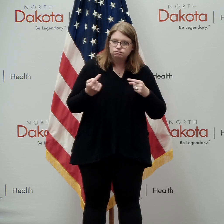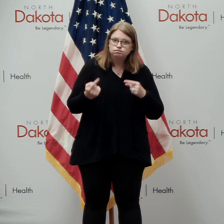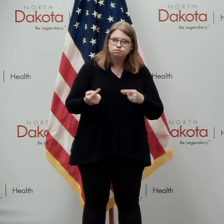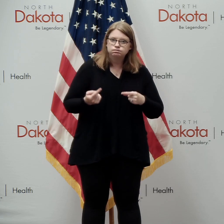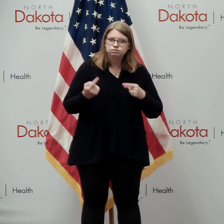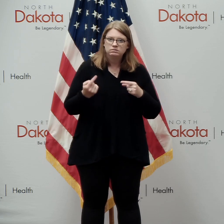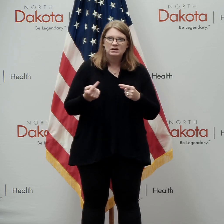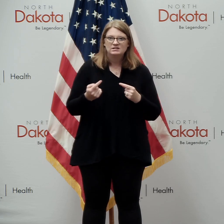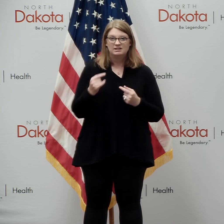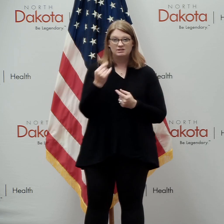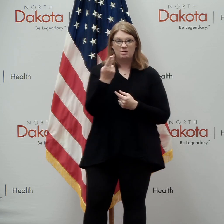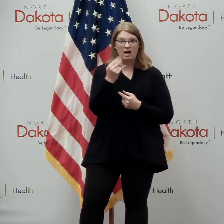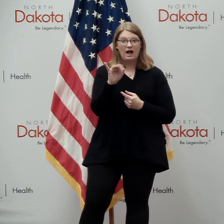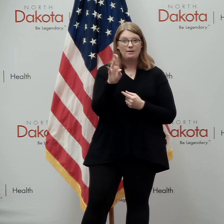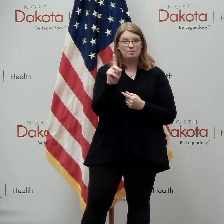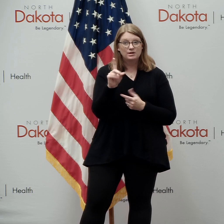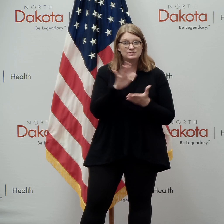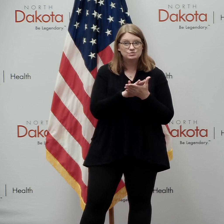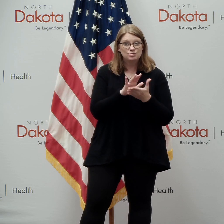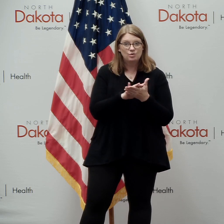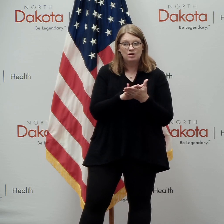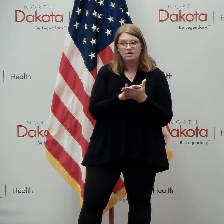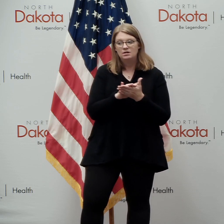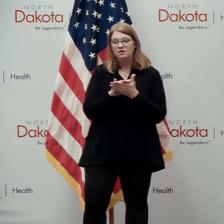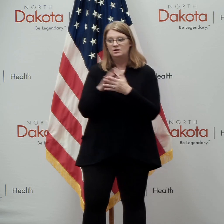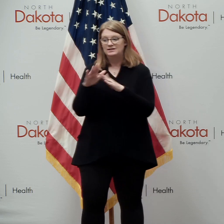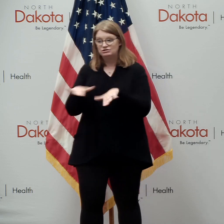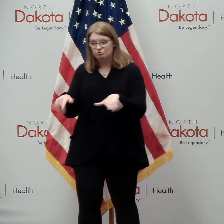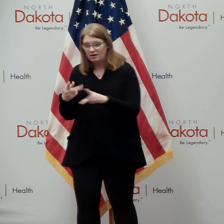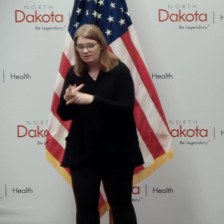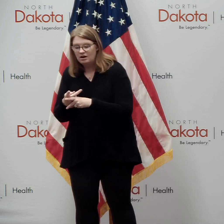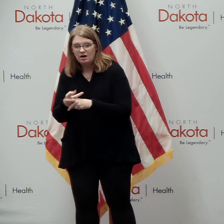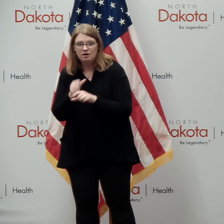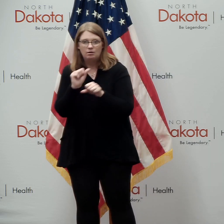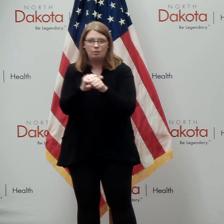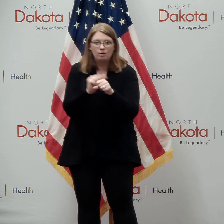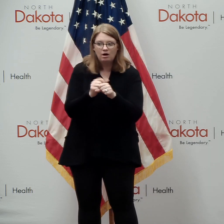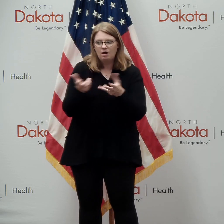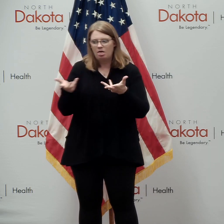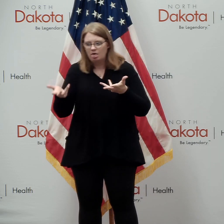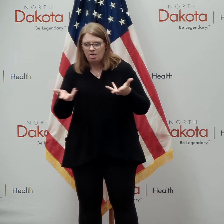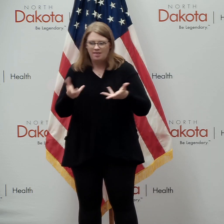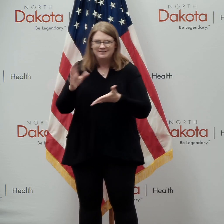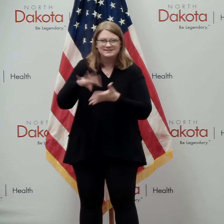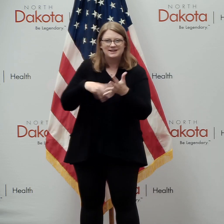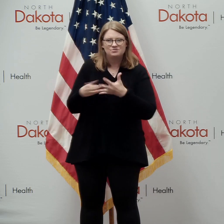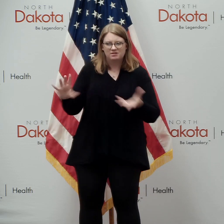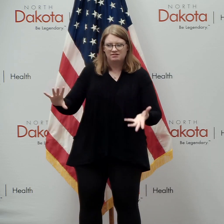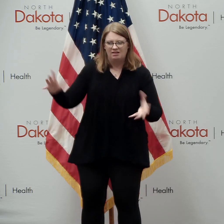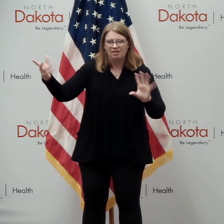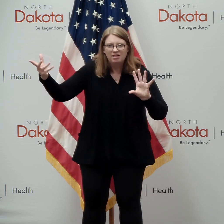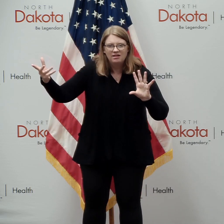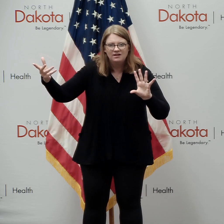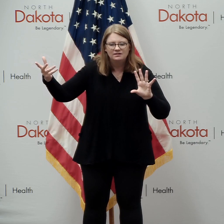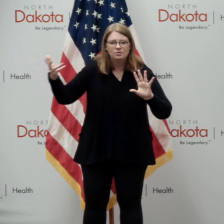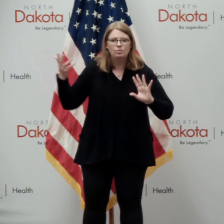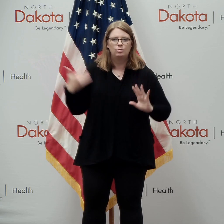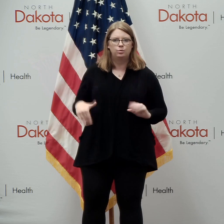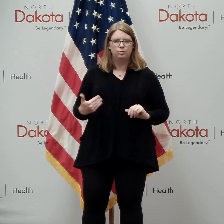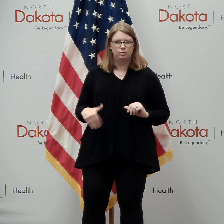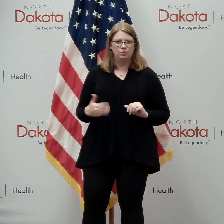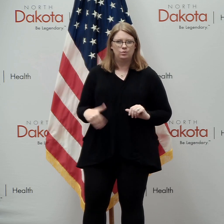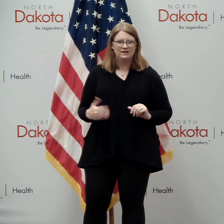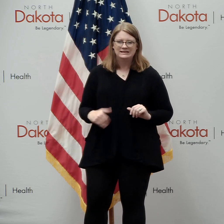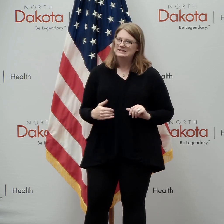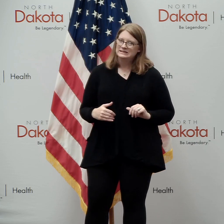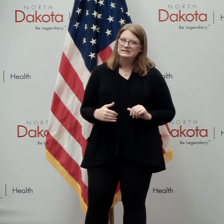hybrid school and manage childcare and manage your work, we're asking a lot of parents right now in these hybrid models, and that's